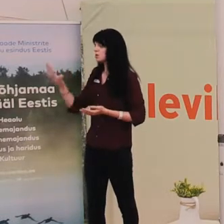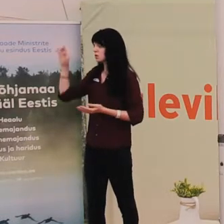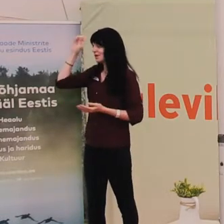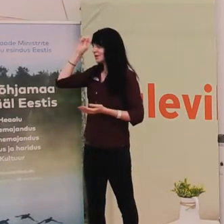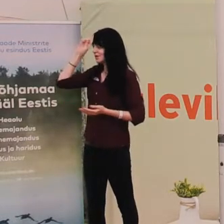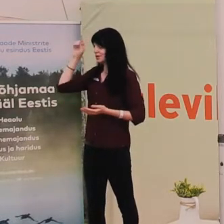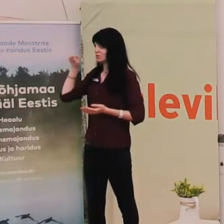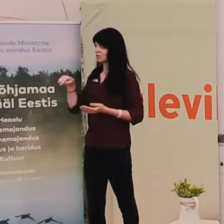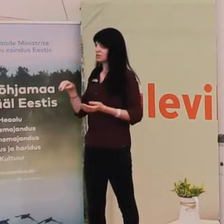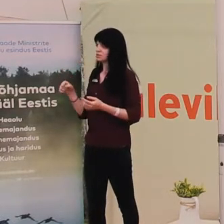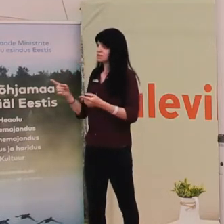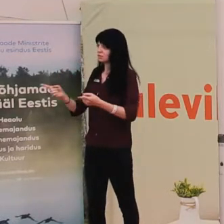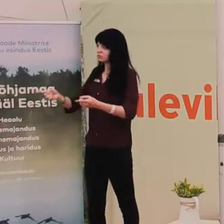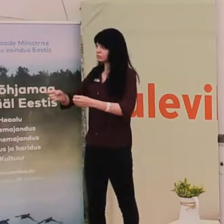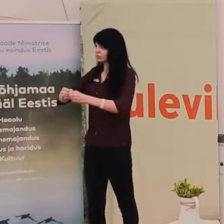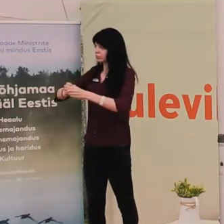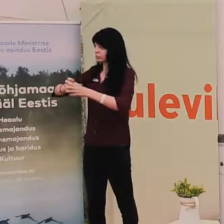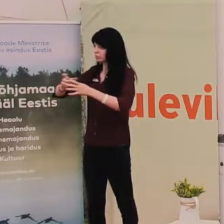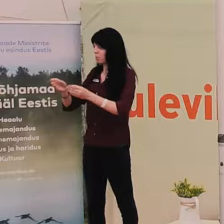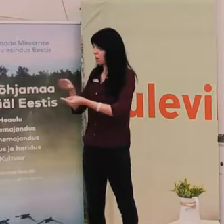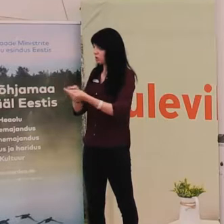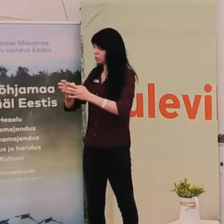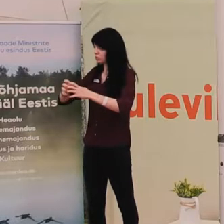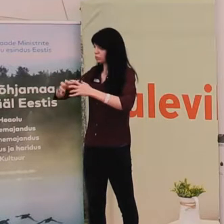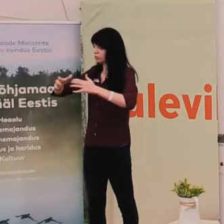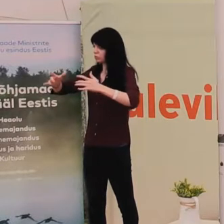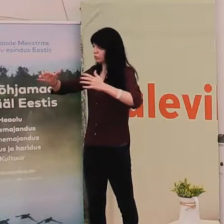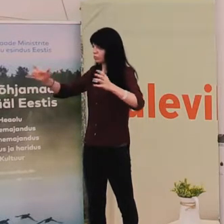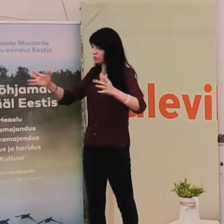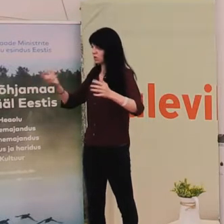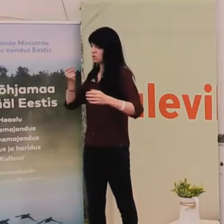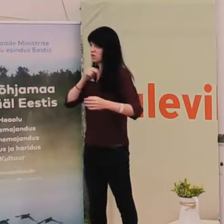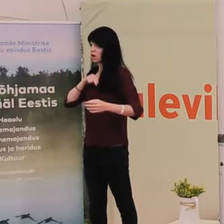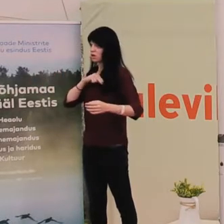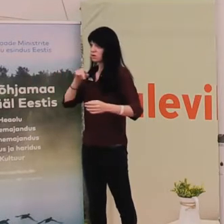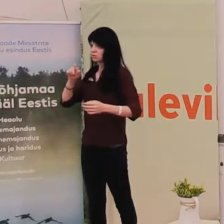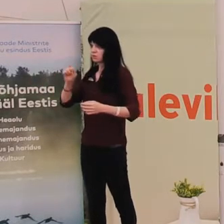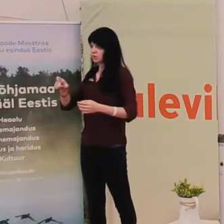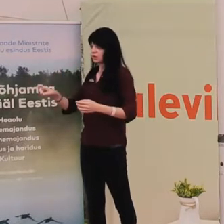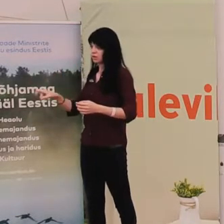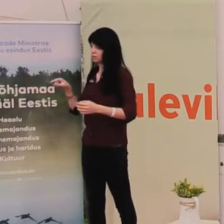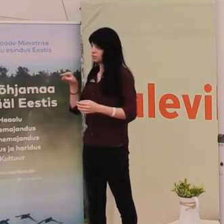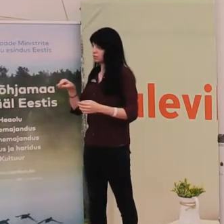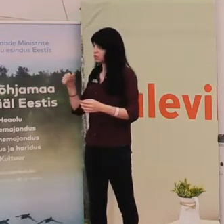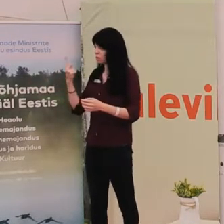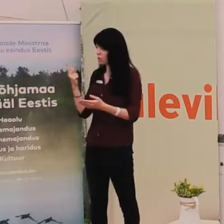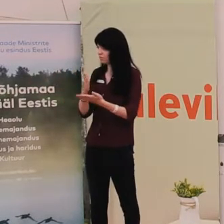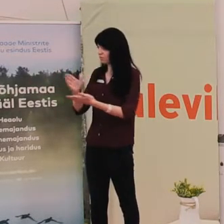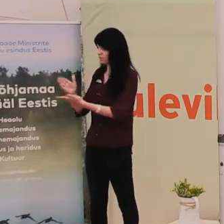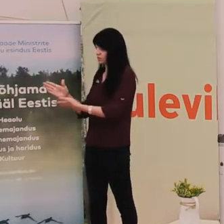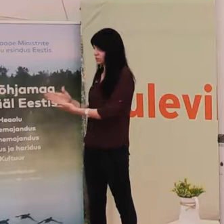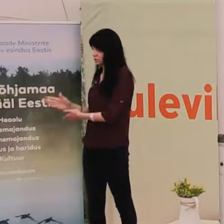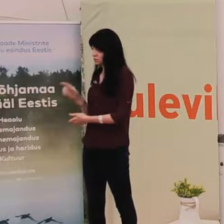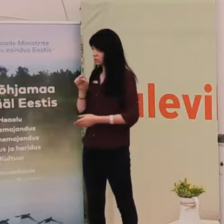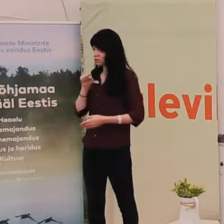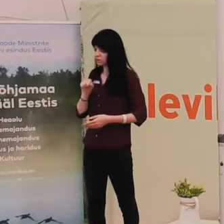that the growth economy, it is manifested in consumers' life in three different ways. One is what